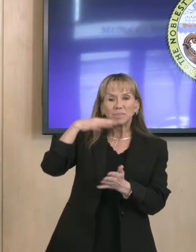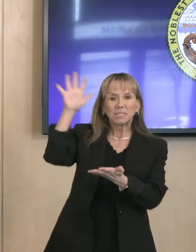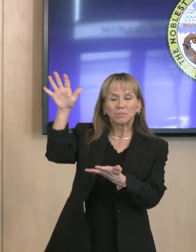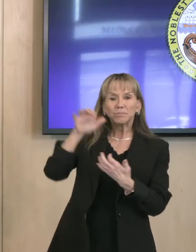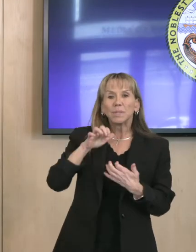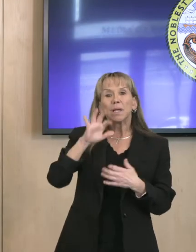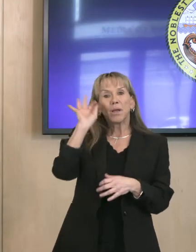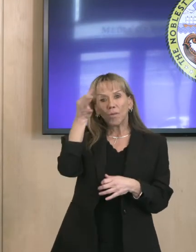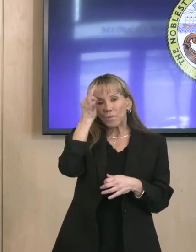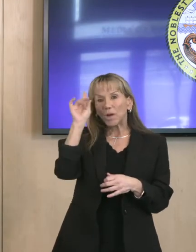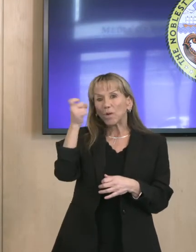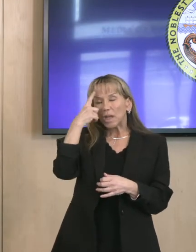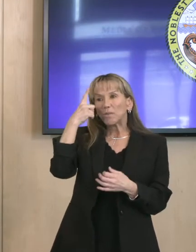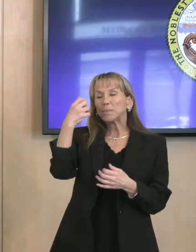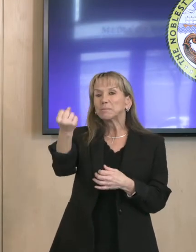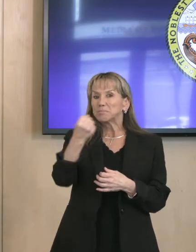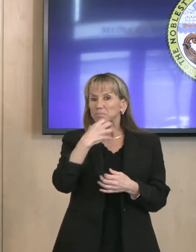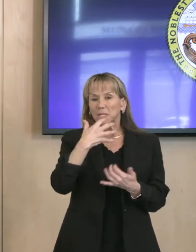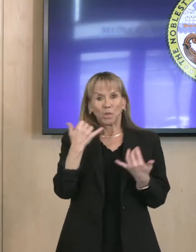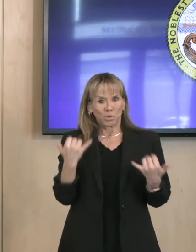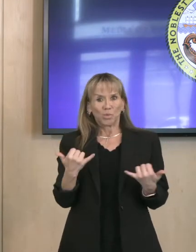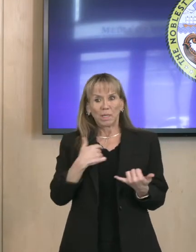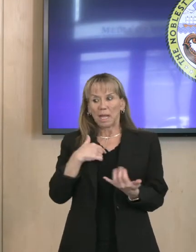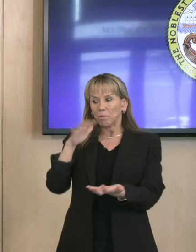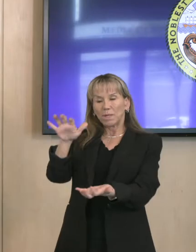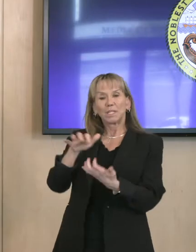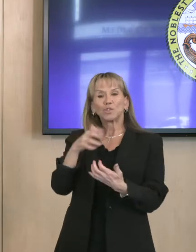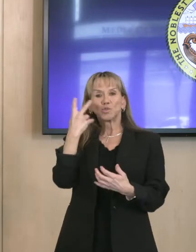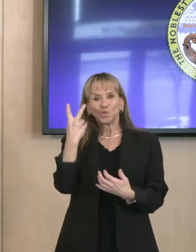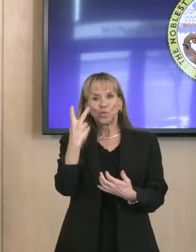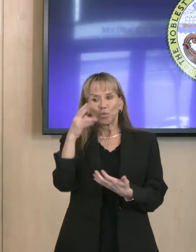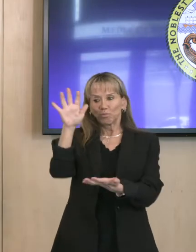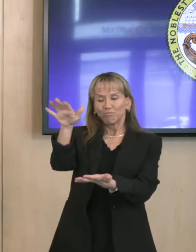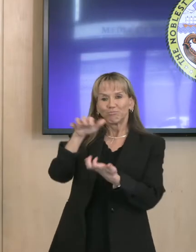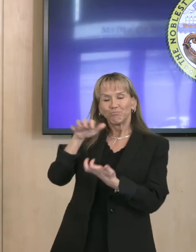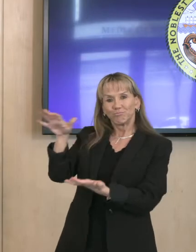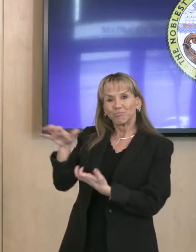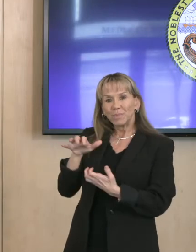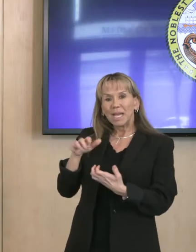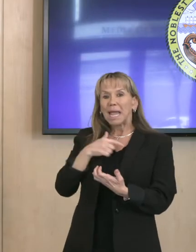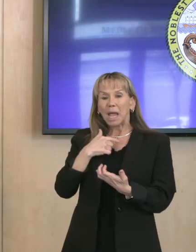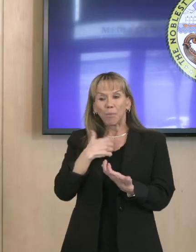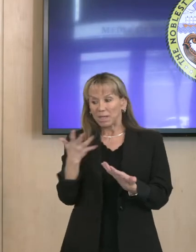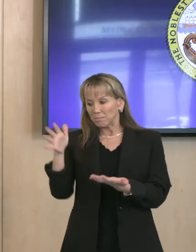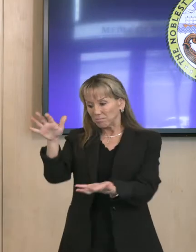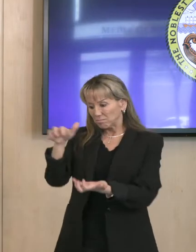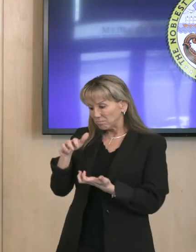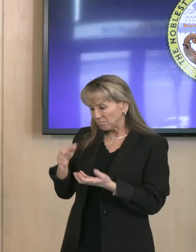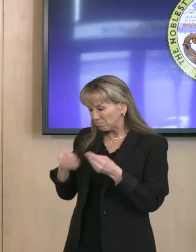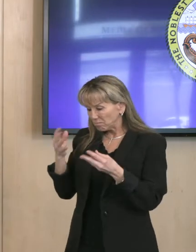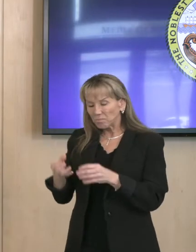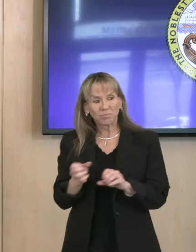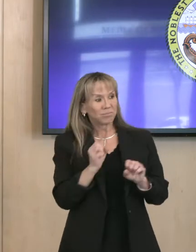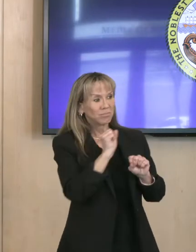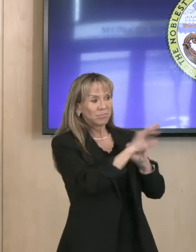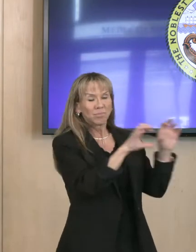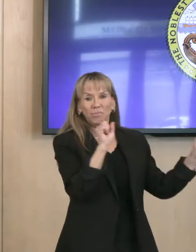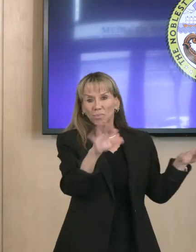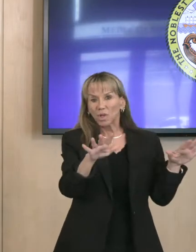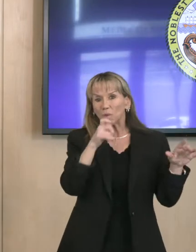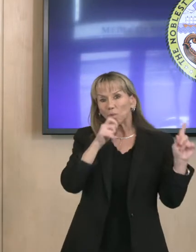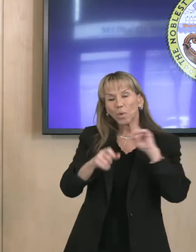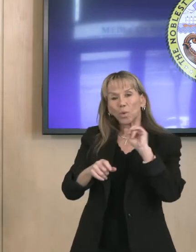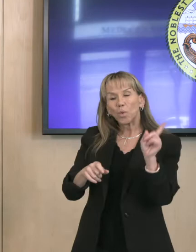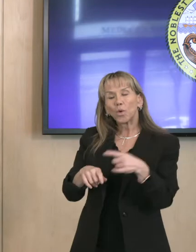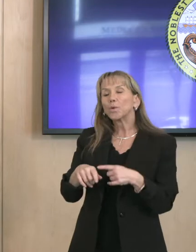government. We received 2 shipments today. We inventory and we fill orders. I just know from the